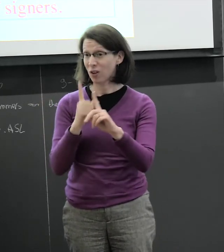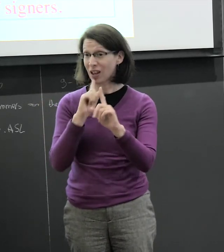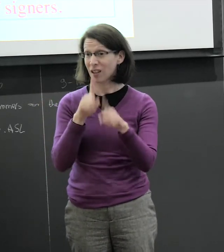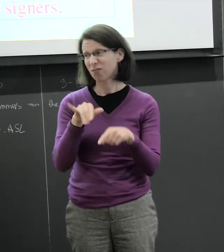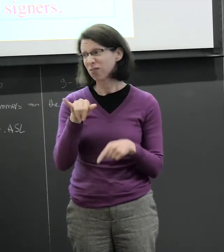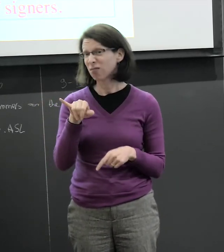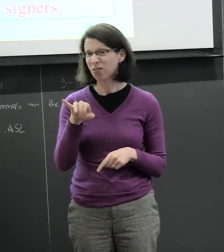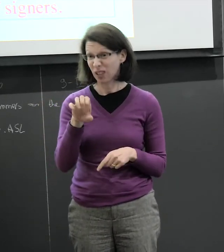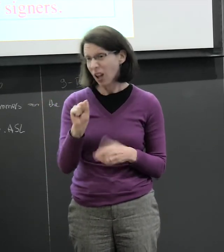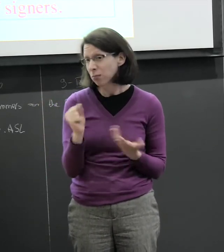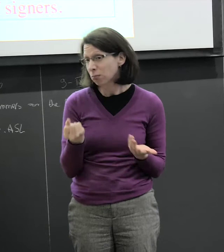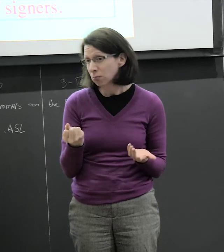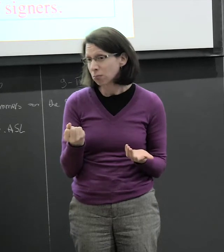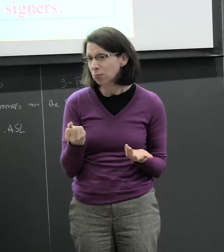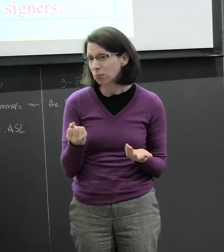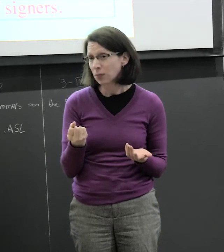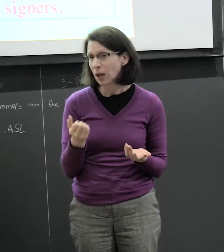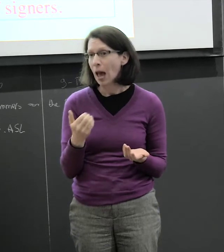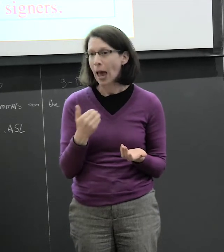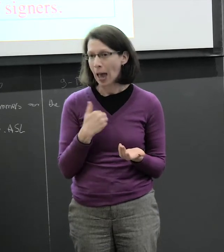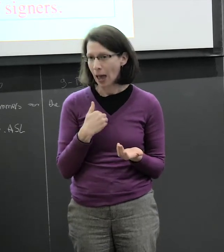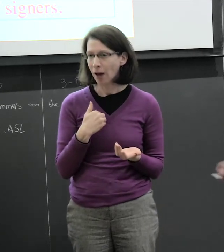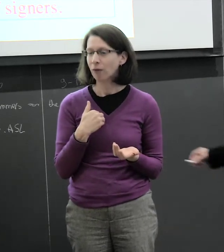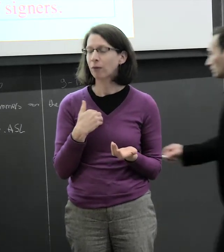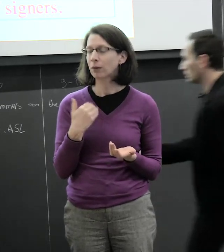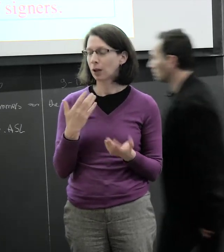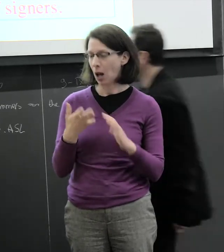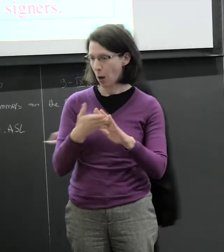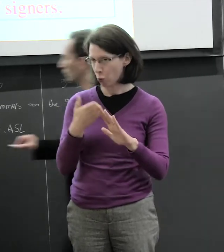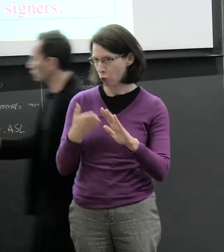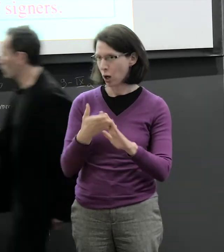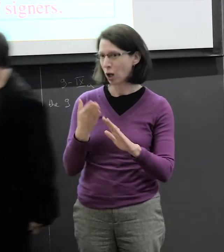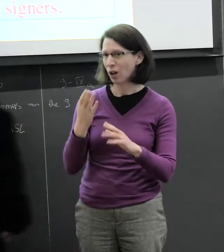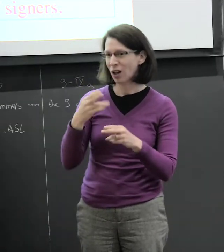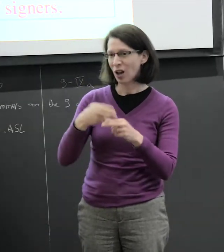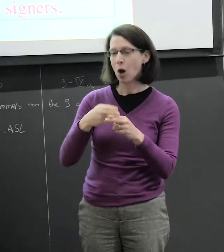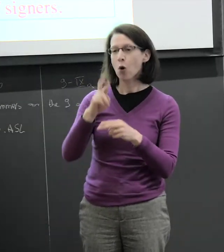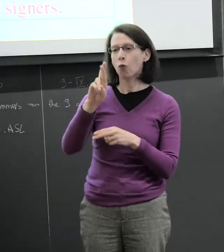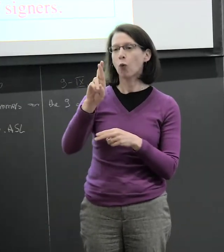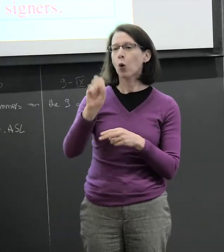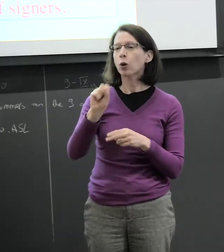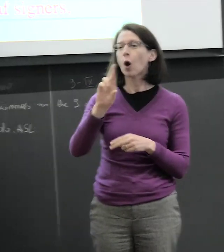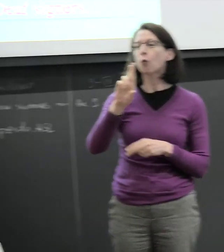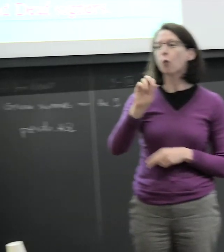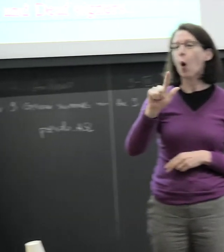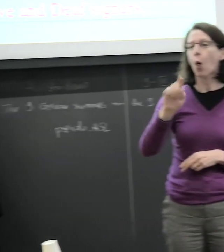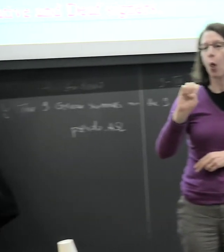is yes, in the sense that there is an operation called role shift